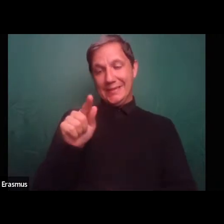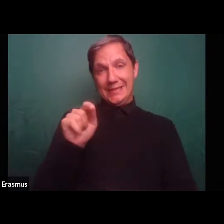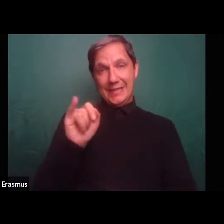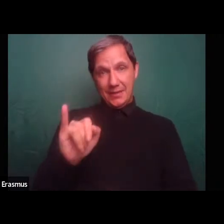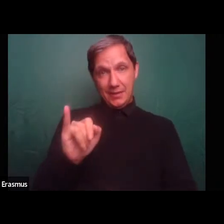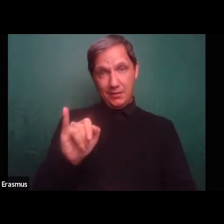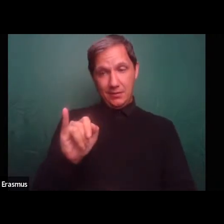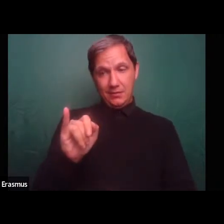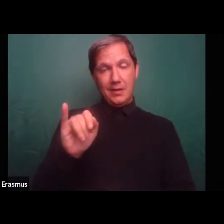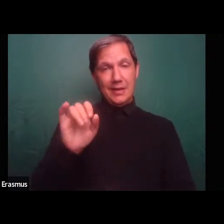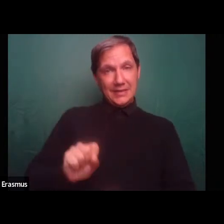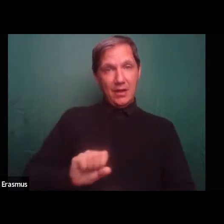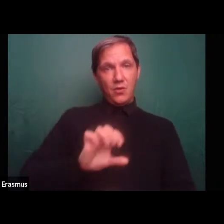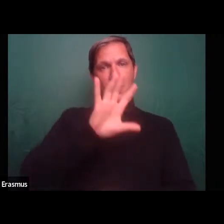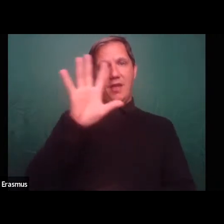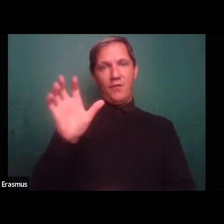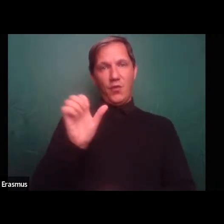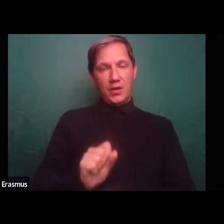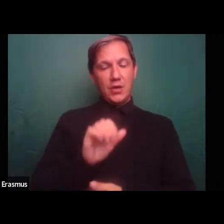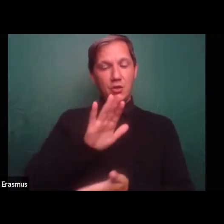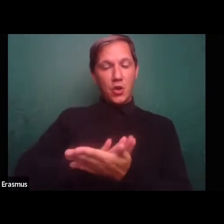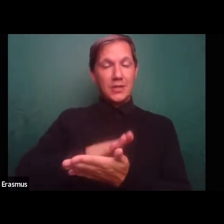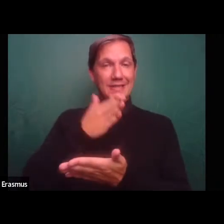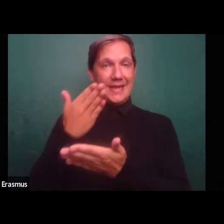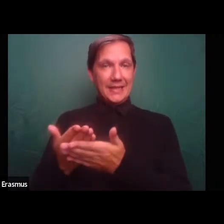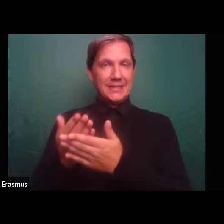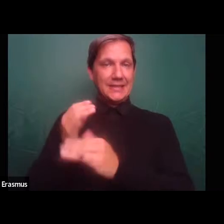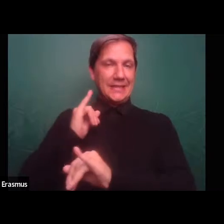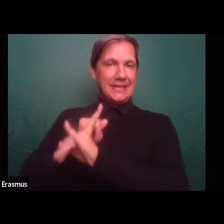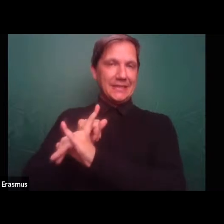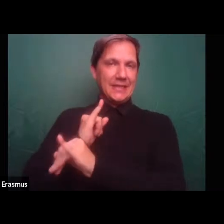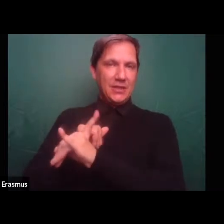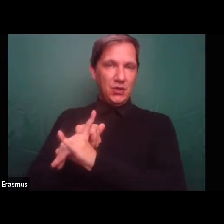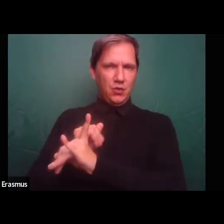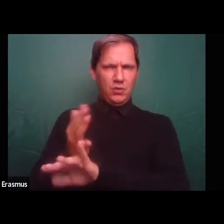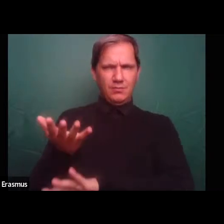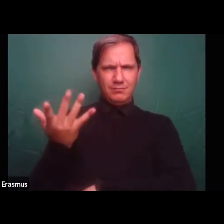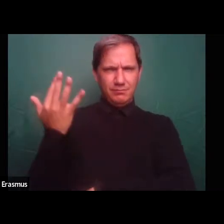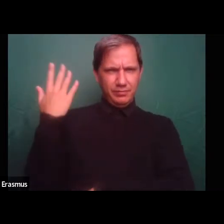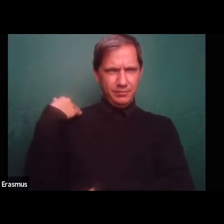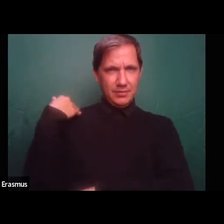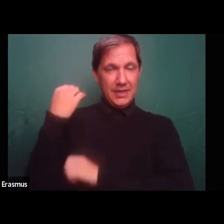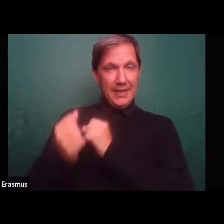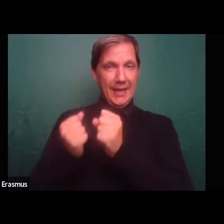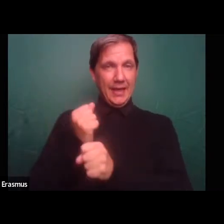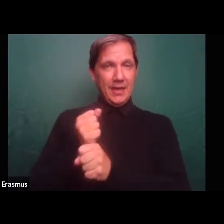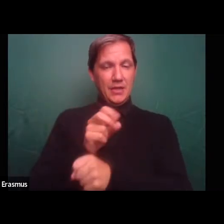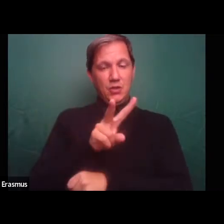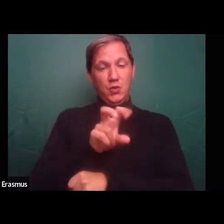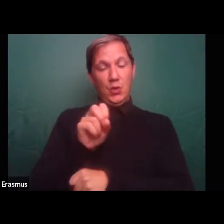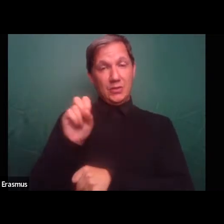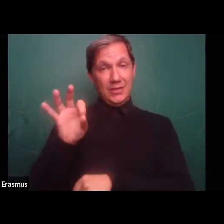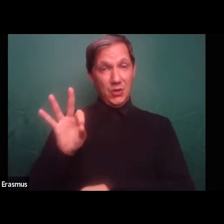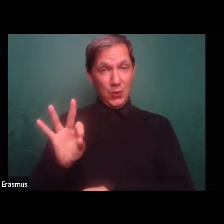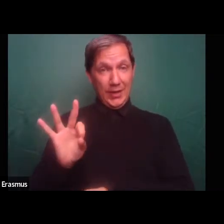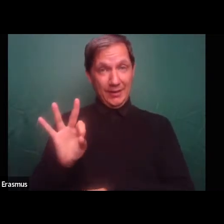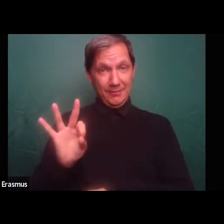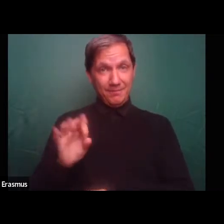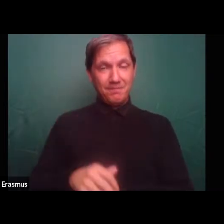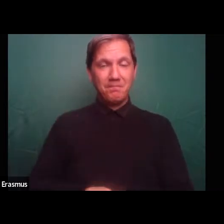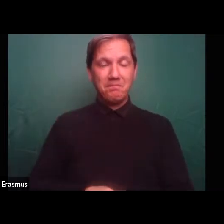African Translators Institute, in 2003. Interestingly and important to